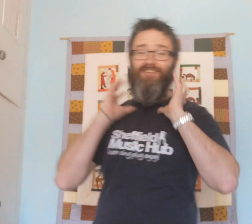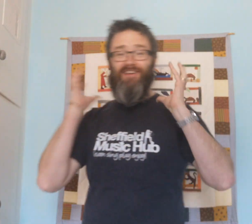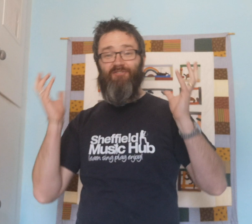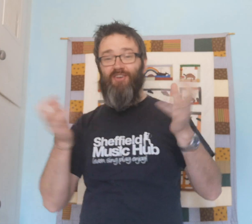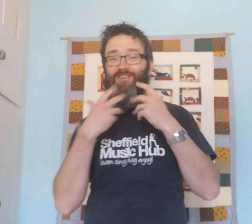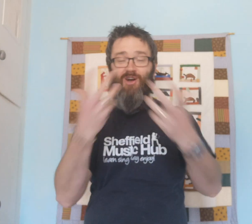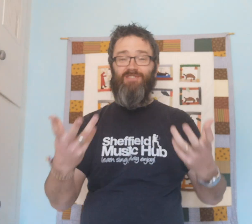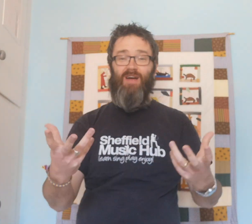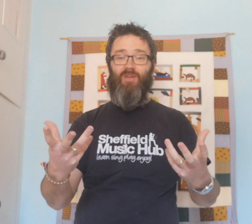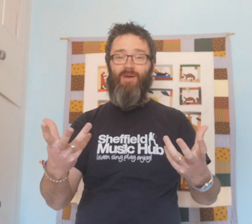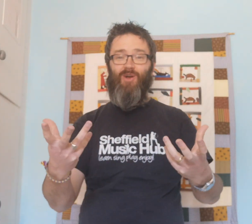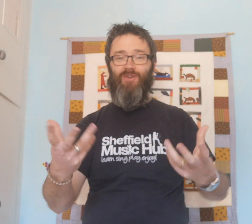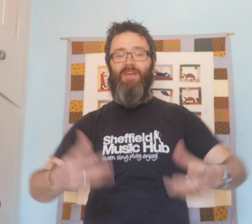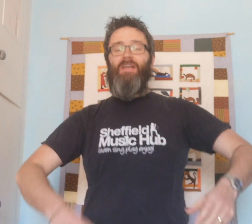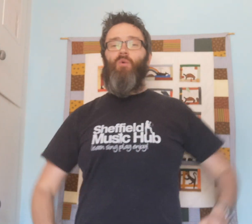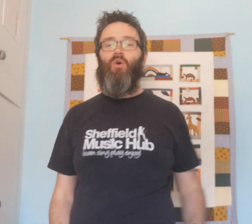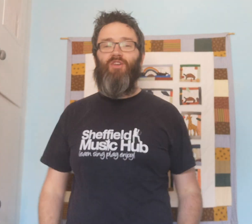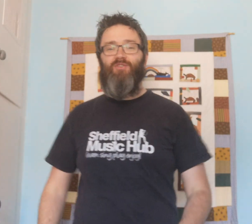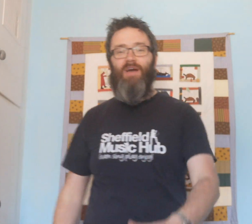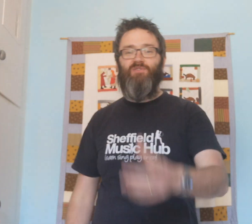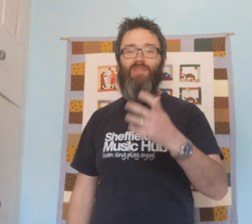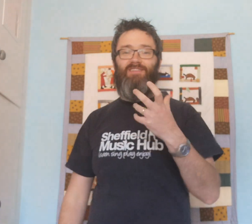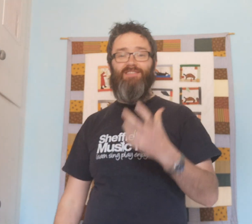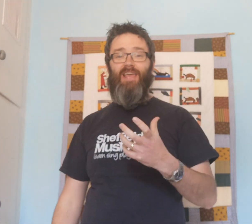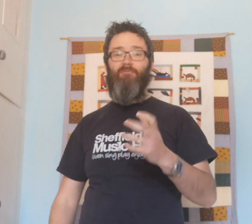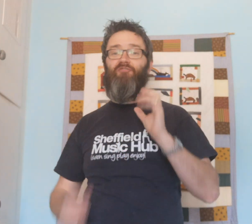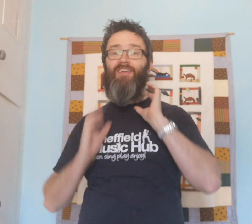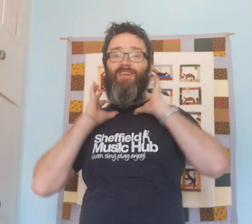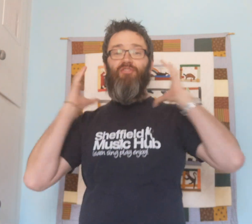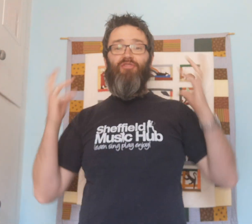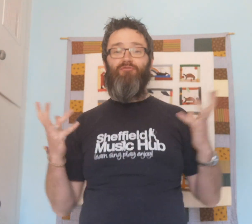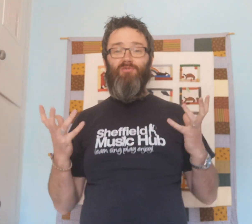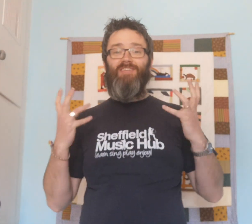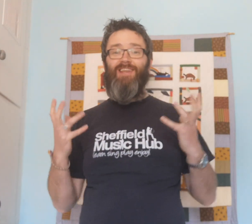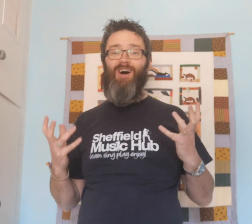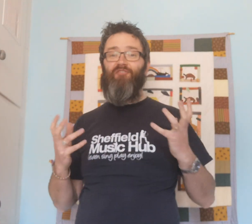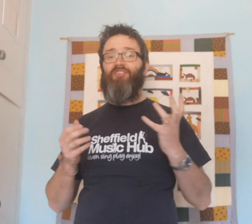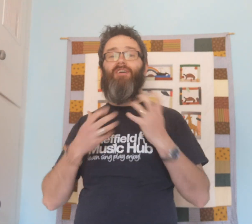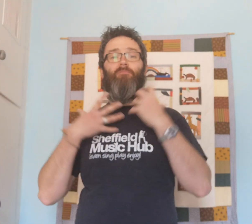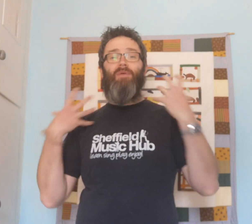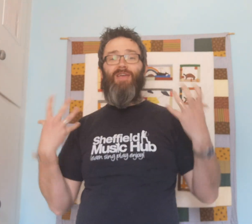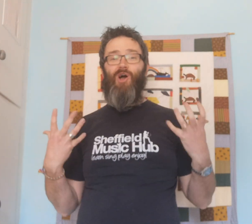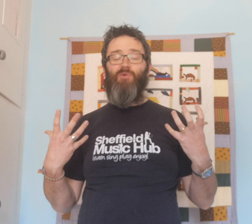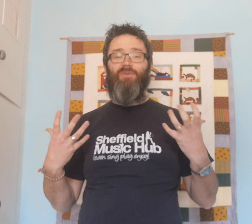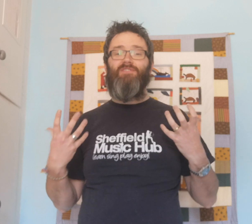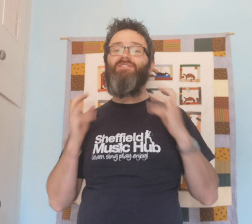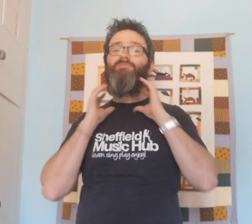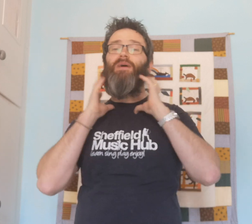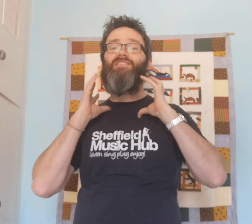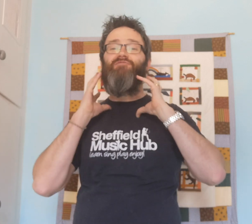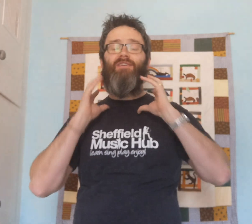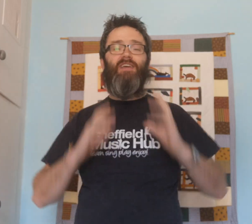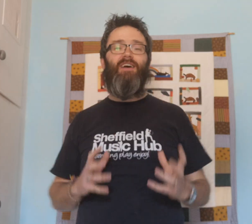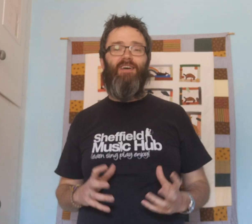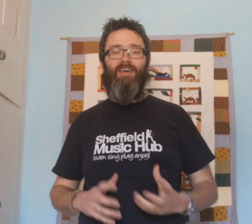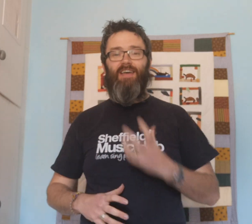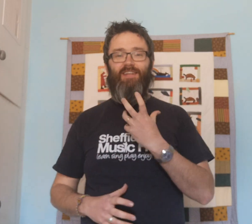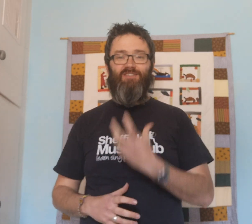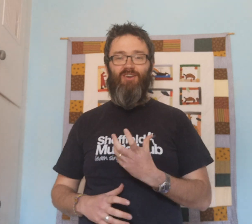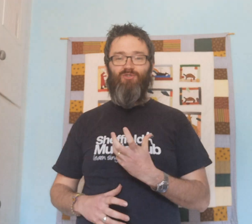Hysterically funny, no sound going on. What you can do now is, with that same feeling of throaty laughter, big open space around here, inside your